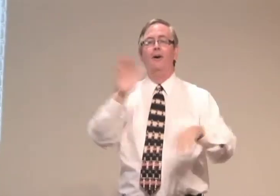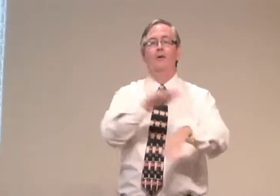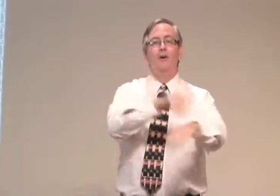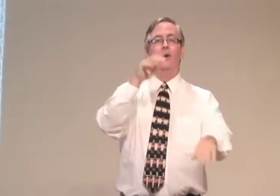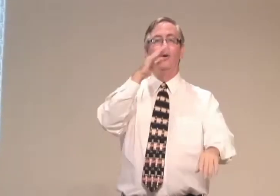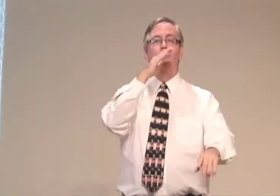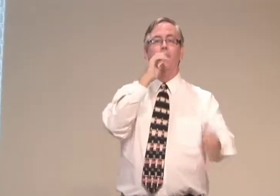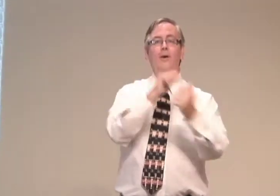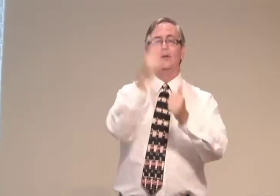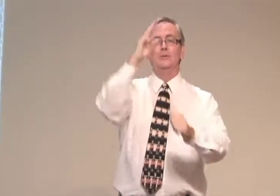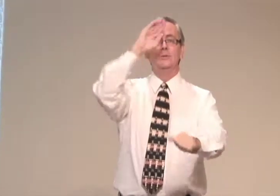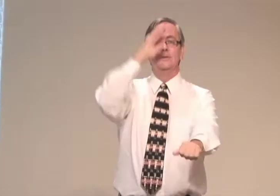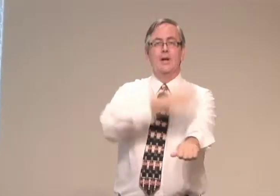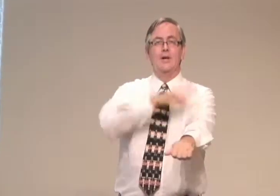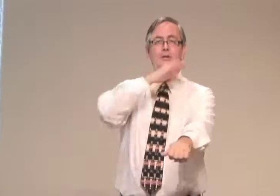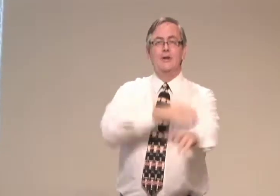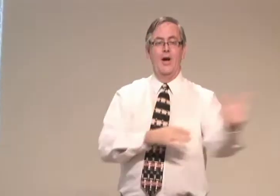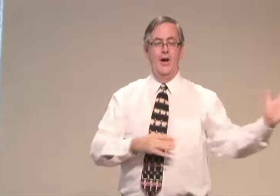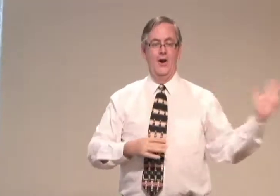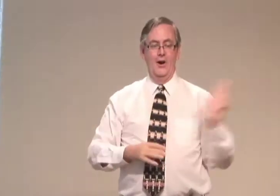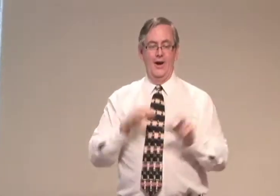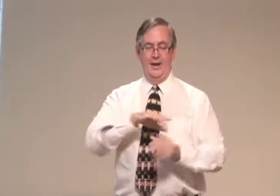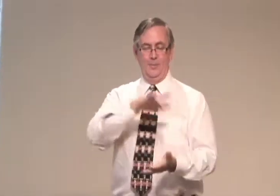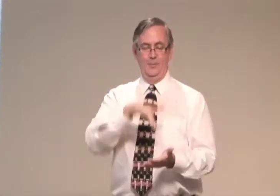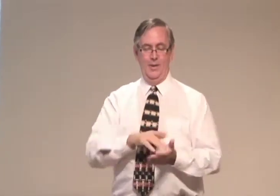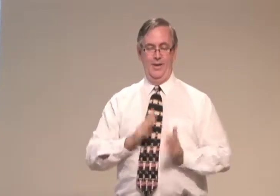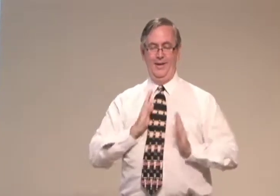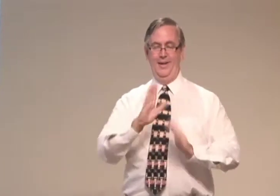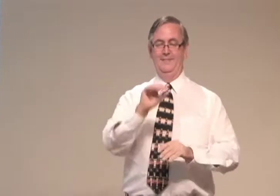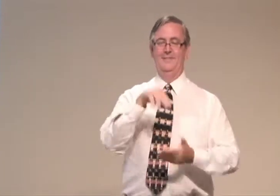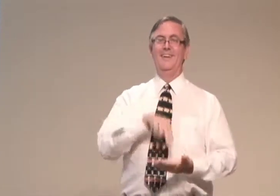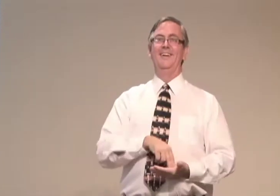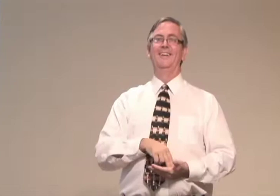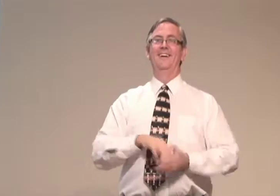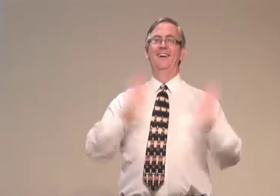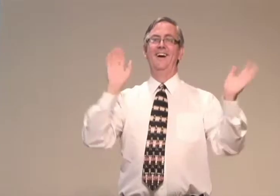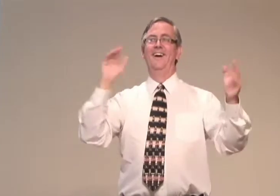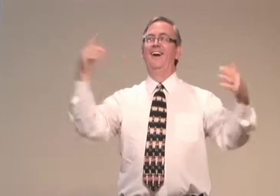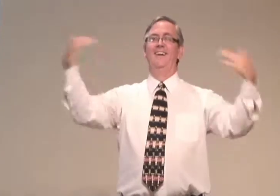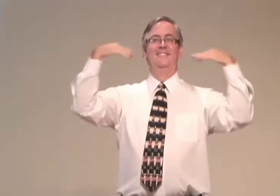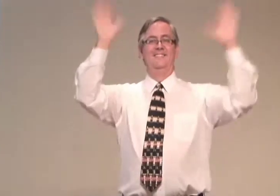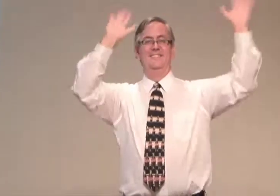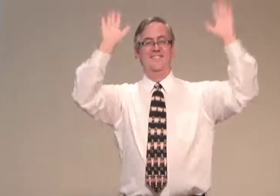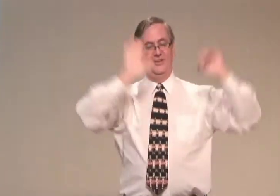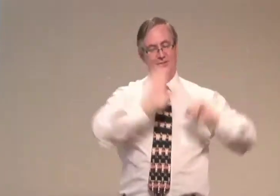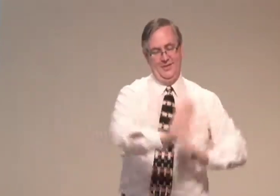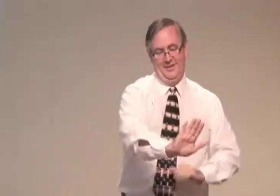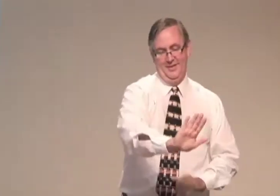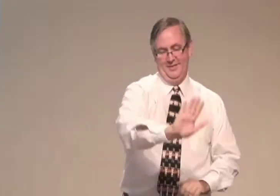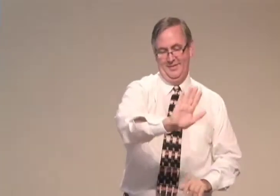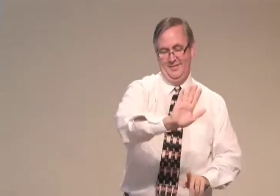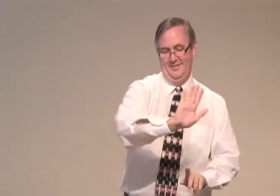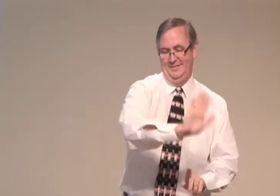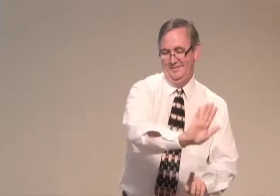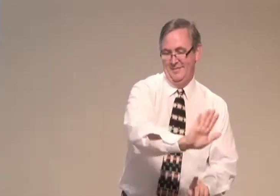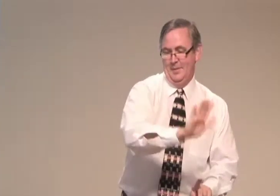and they walk in and they'll call mother and daughter to the middle of a platform or something and they're all up there